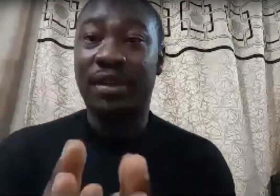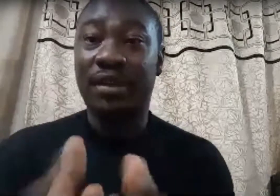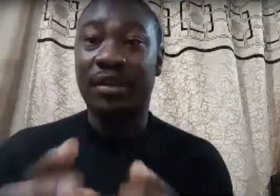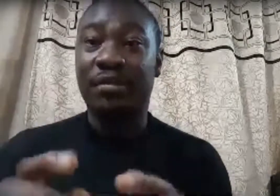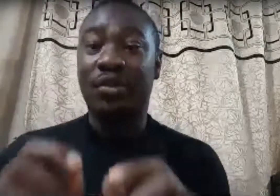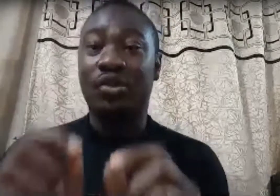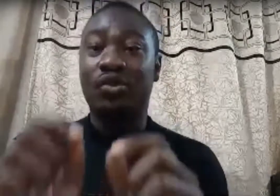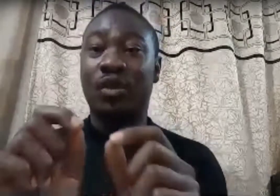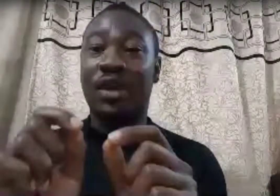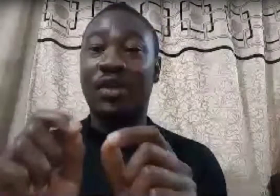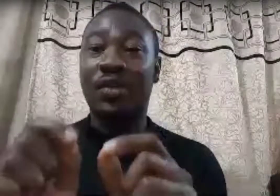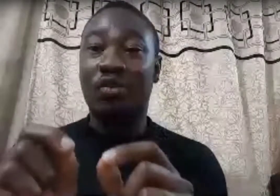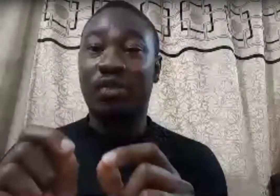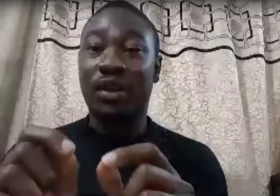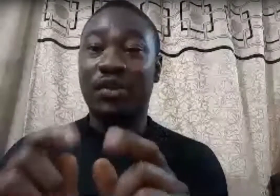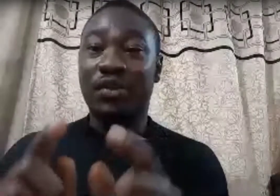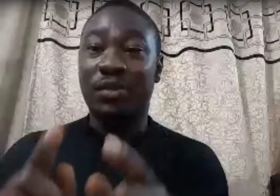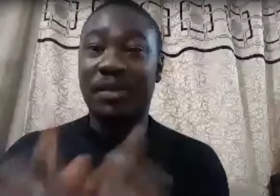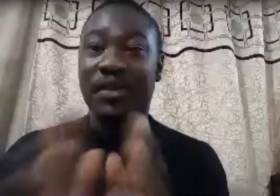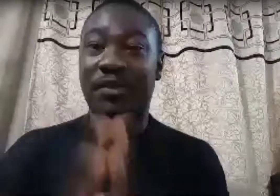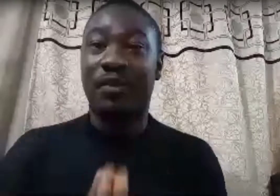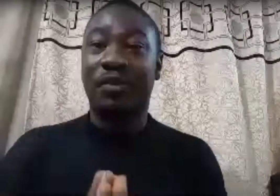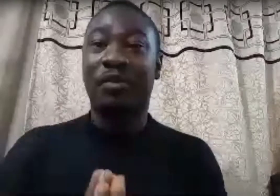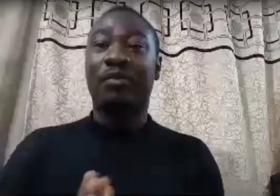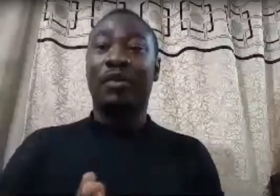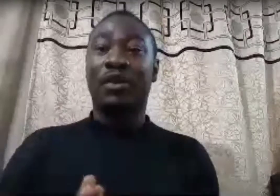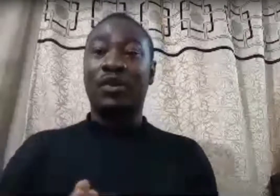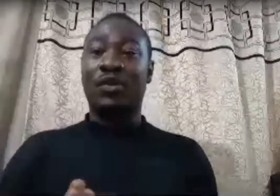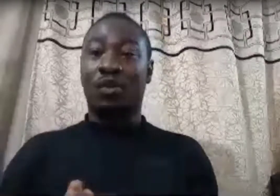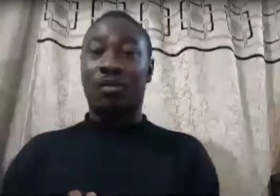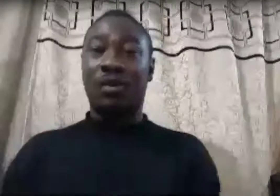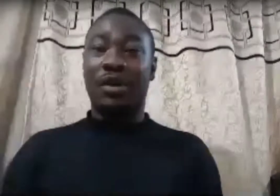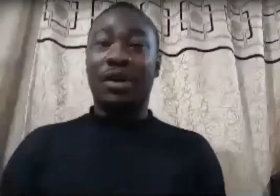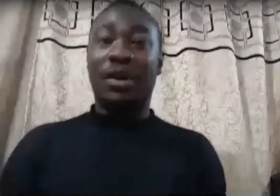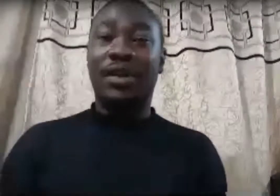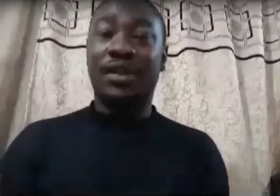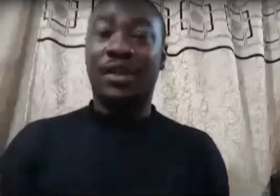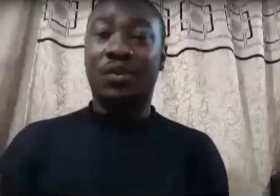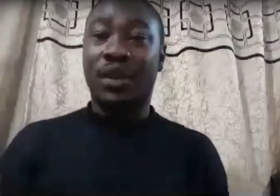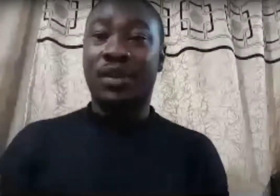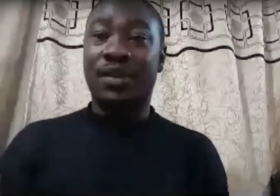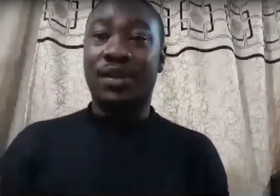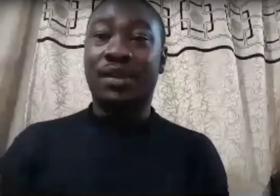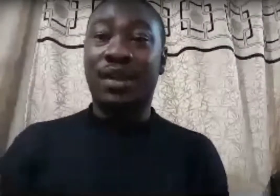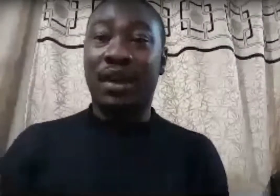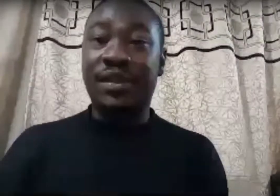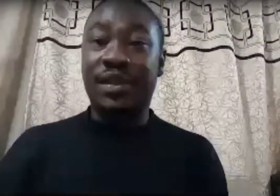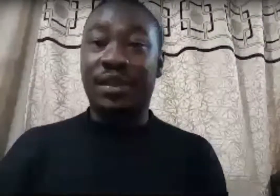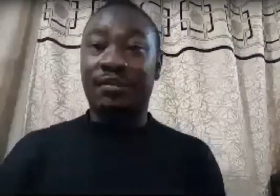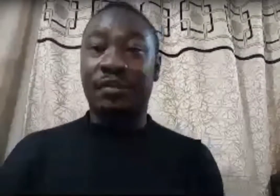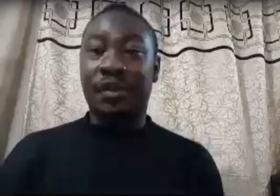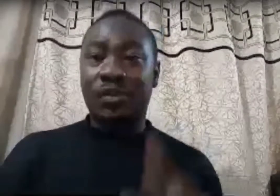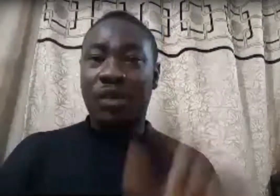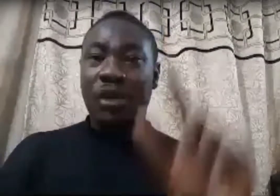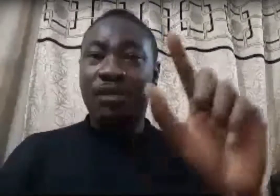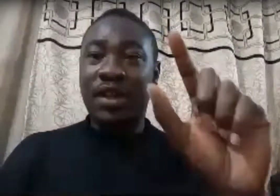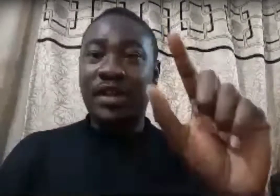going to be special for you. So let's start with 30. So if this is 20, then how do we